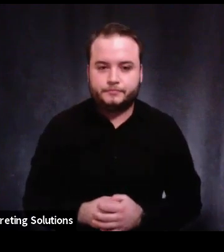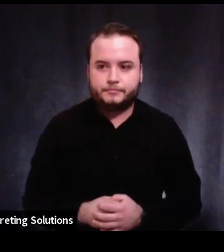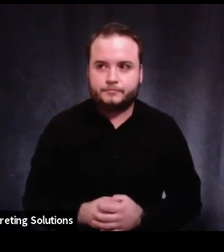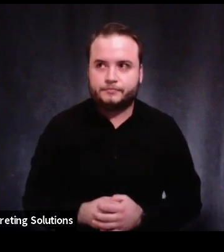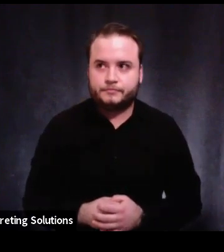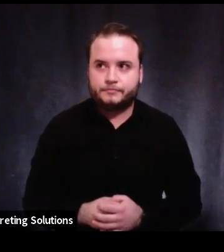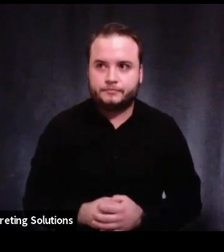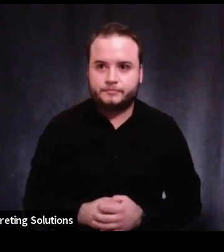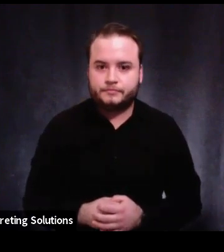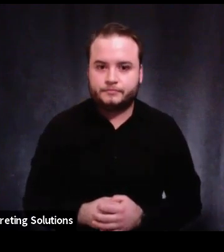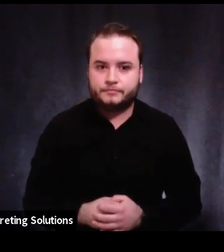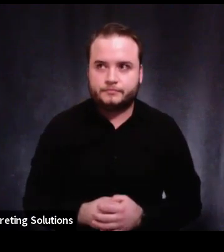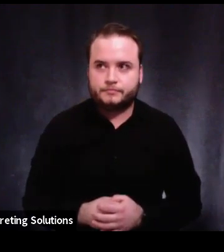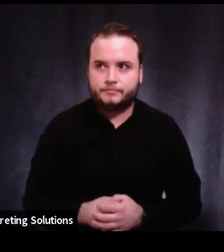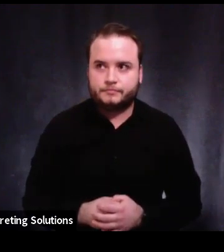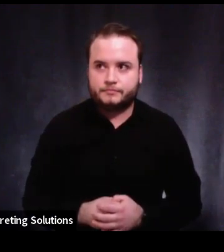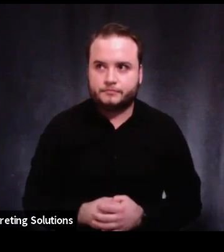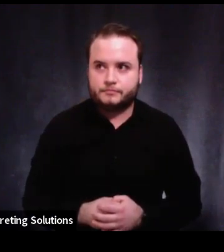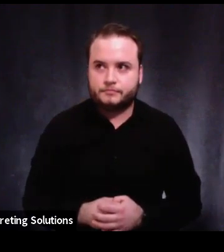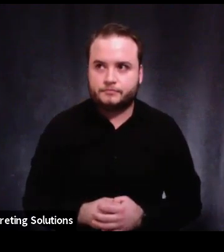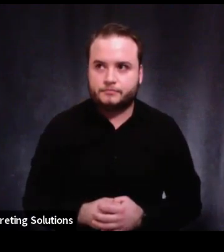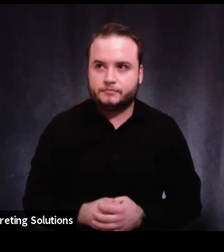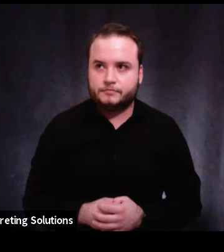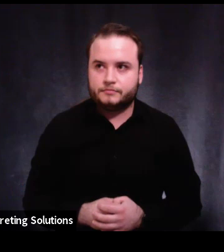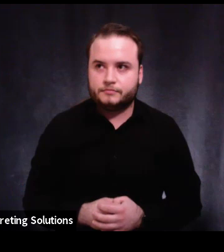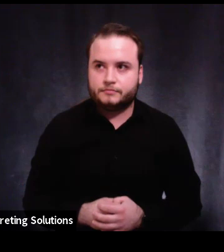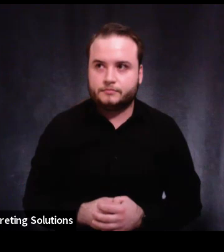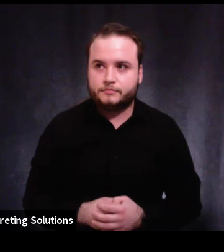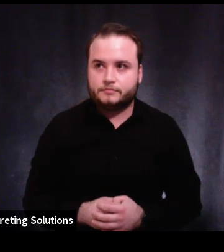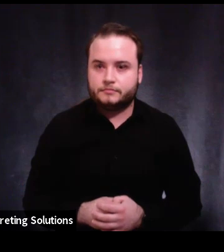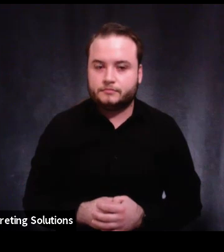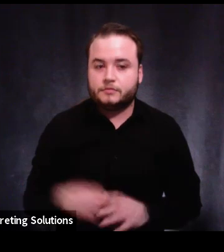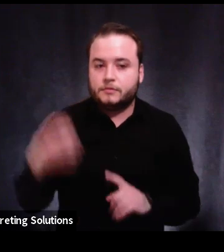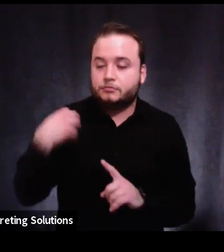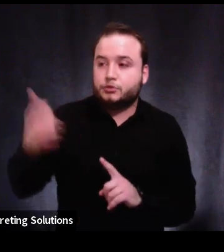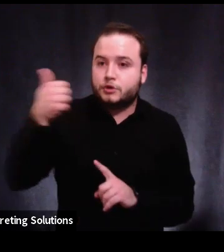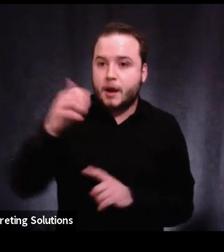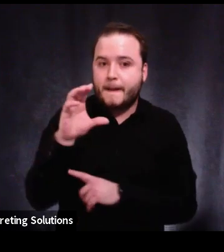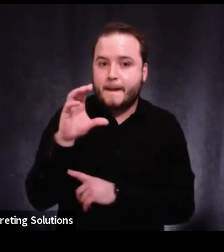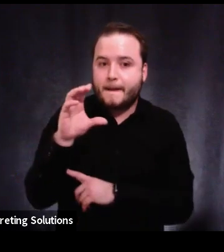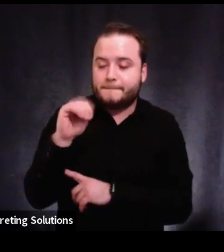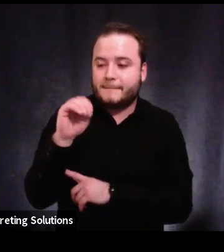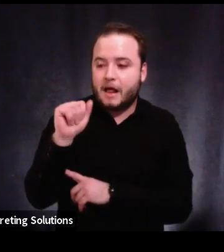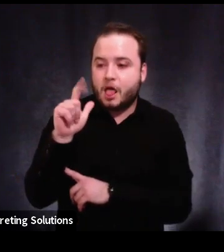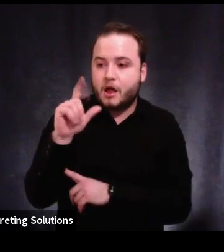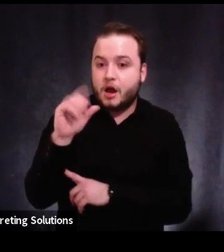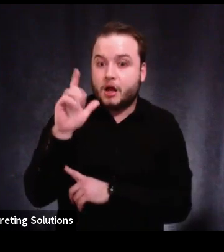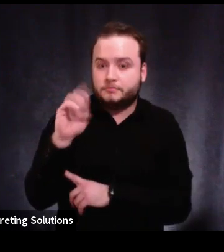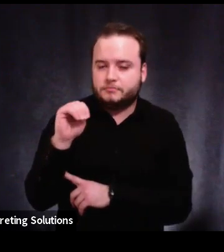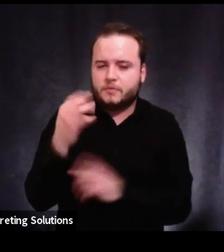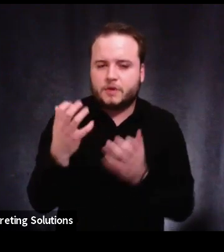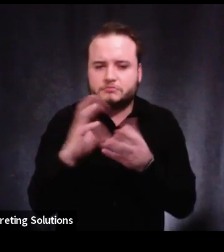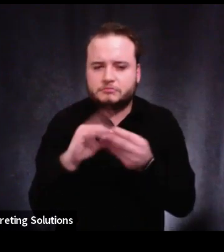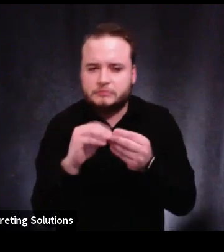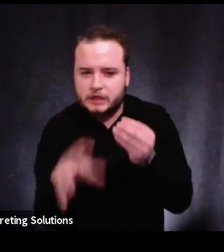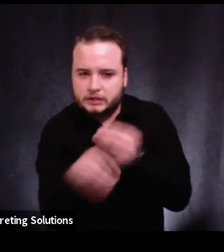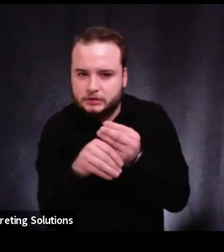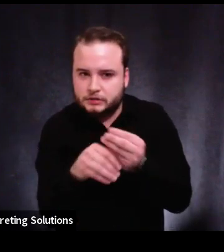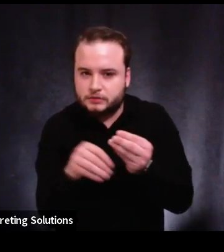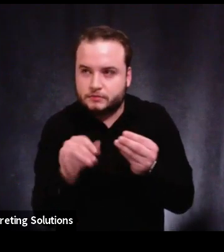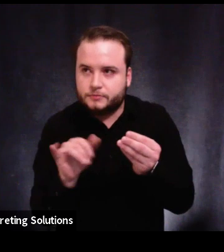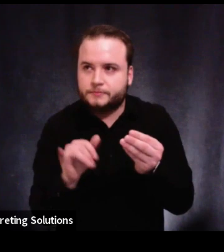Thank you. I'd just like to jump in and just with Commissioner Malcolm again, just with the sort of further comment. I know you've heard this now several times for